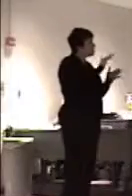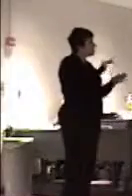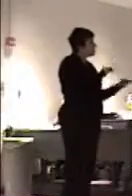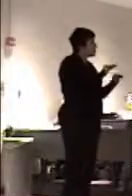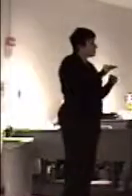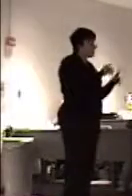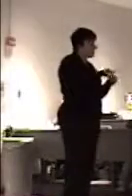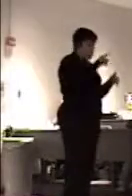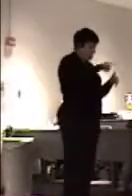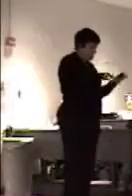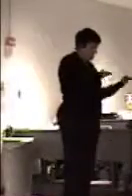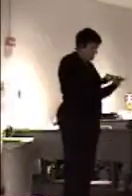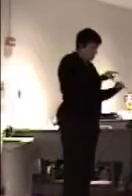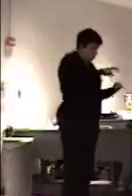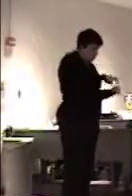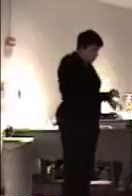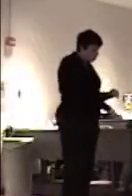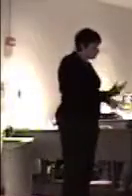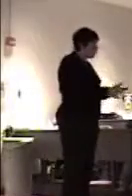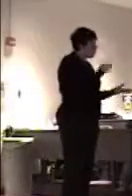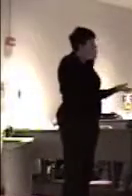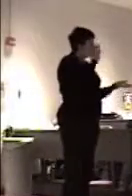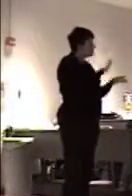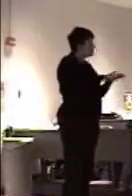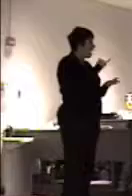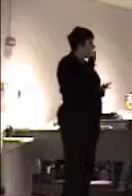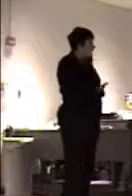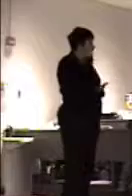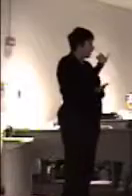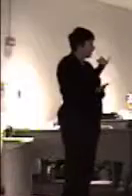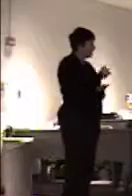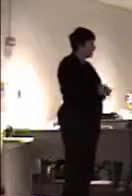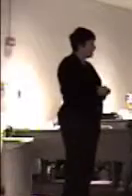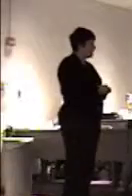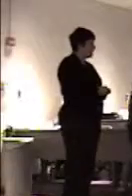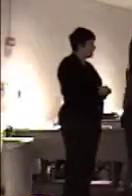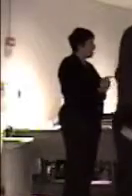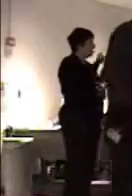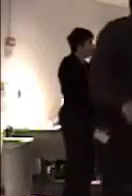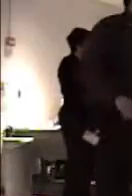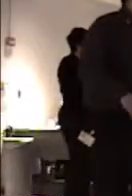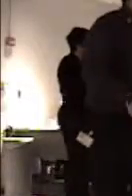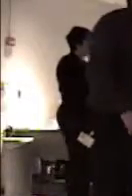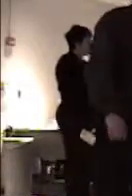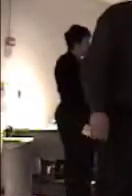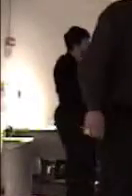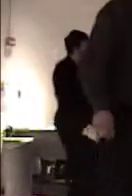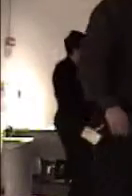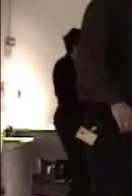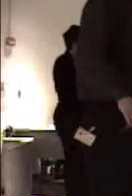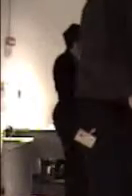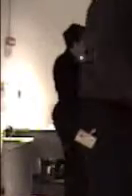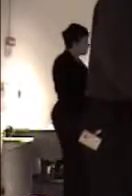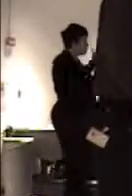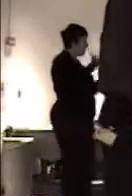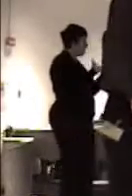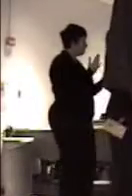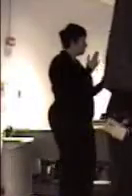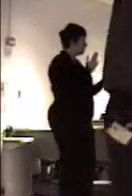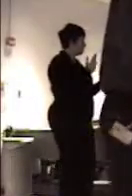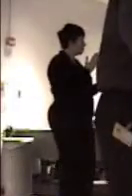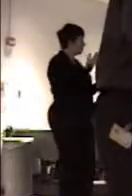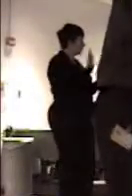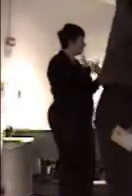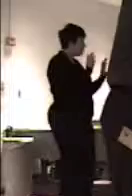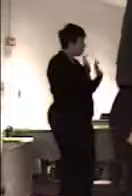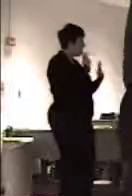move when you're down there. That's a bad idea. Here's the thing. You squat for balance? Come on, guys. Let's